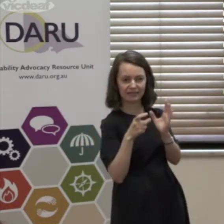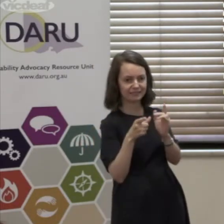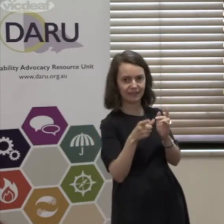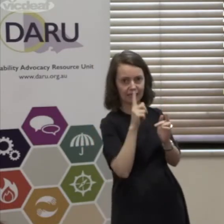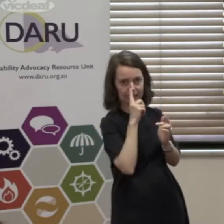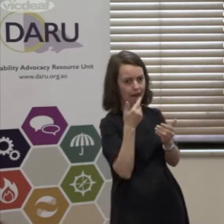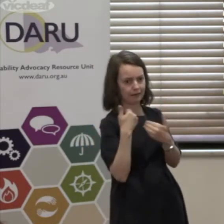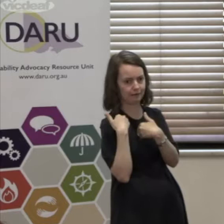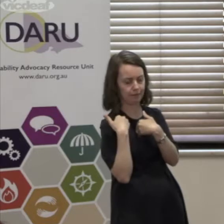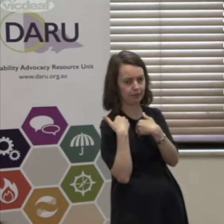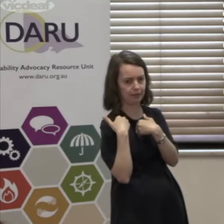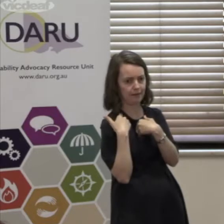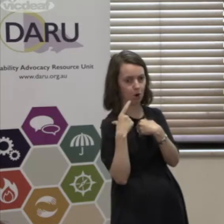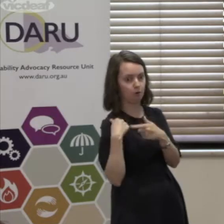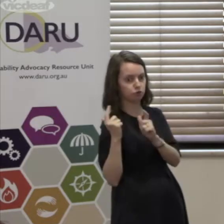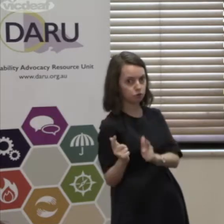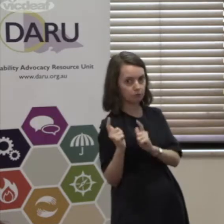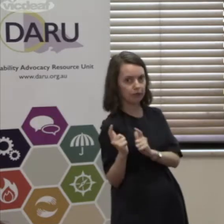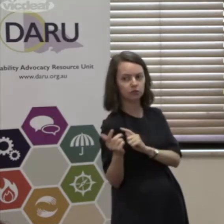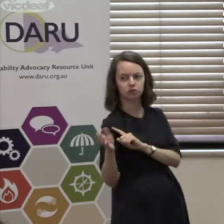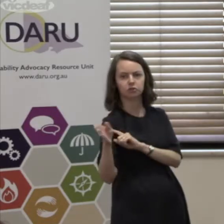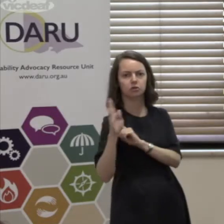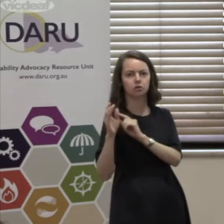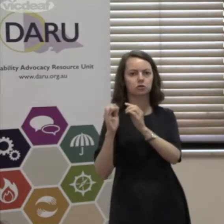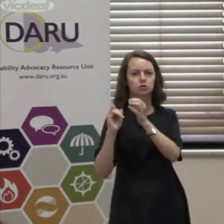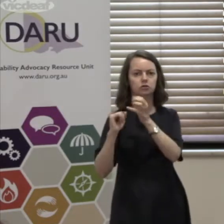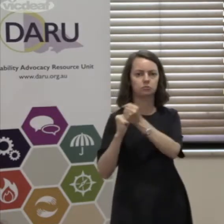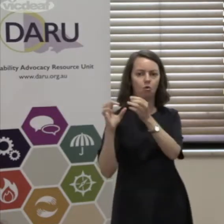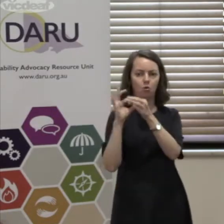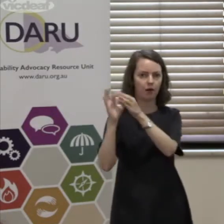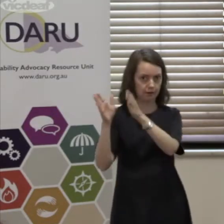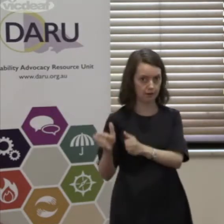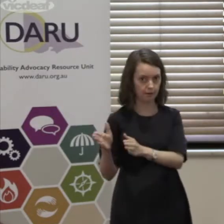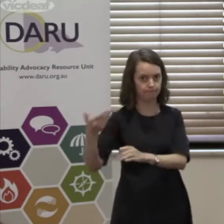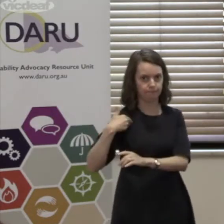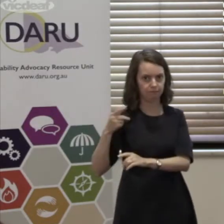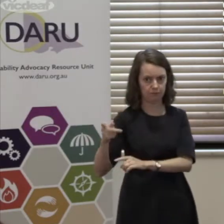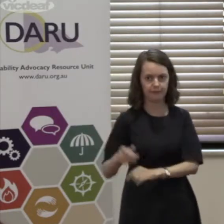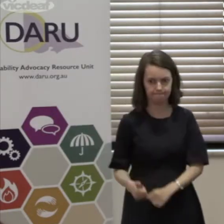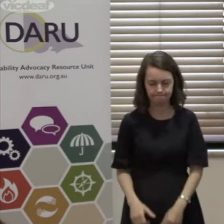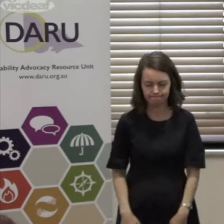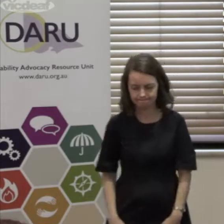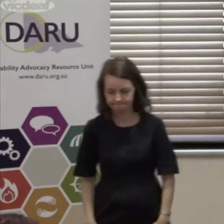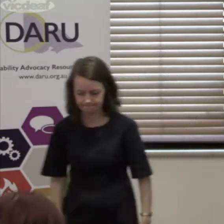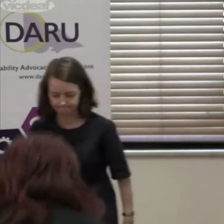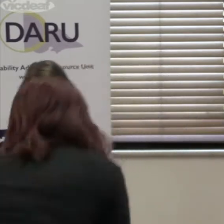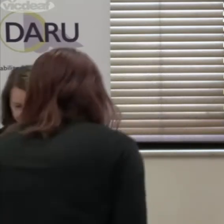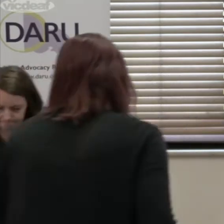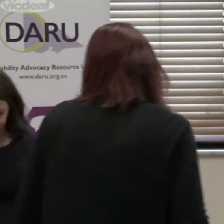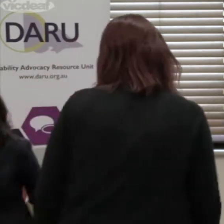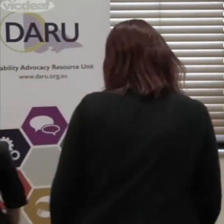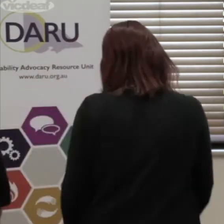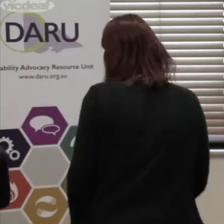be expected to provide, then we move into support coordination. So really, when it comes to plan